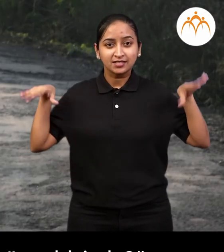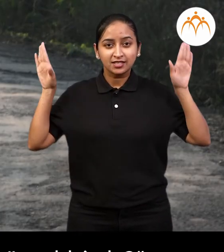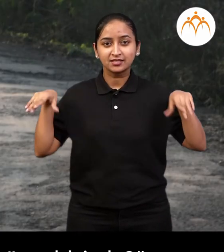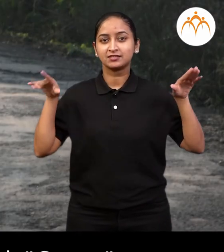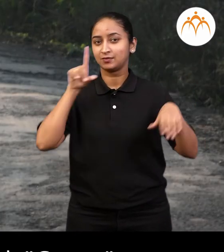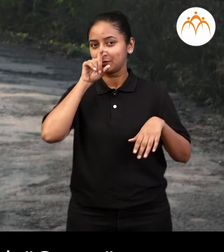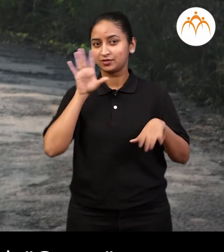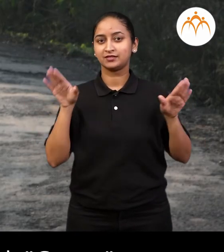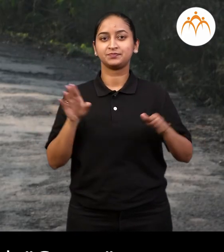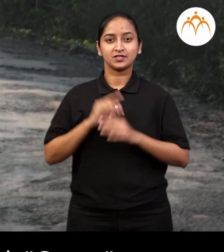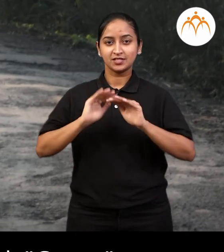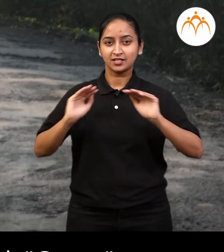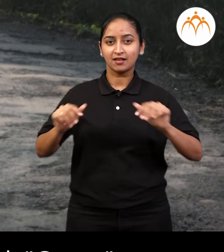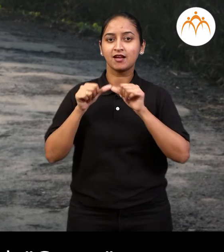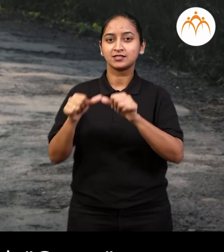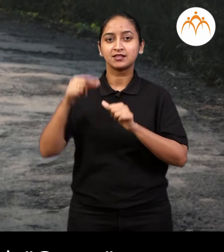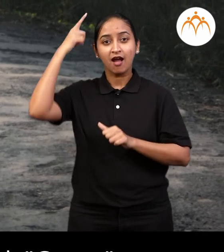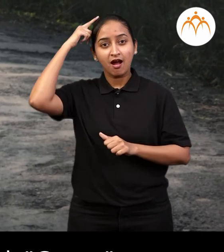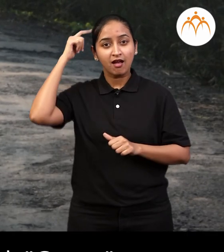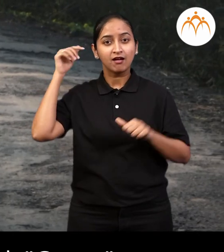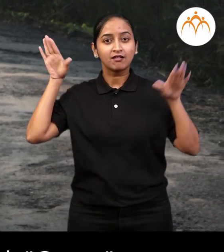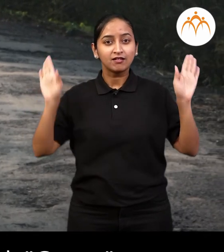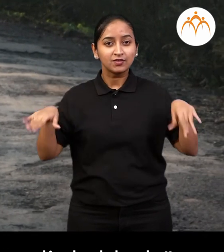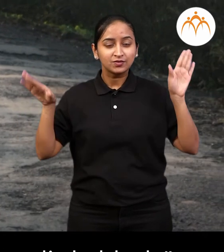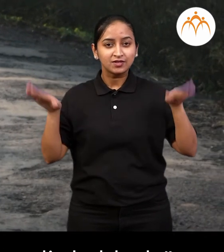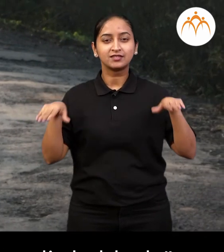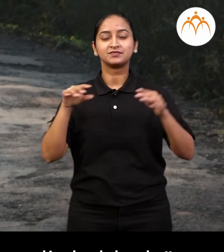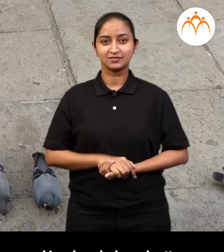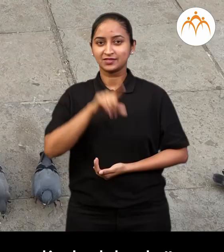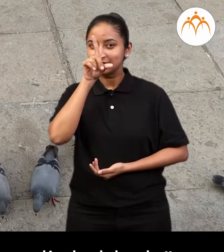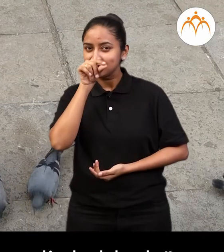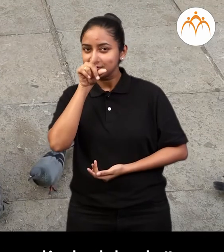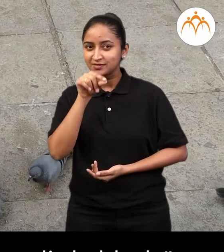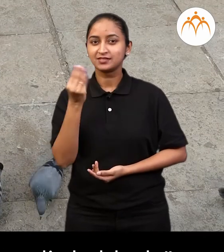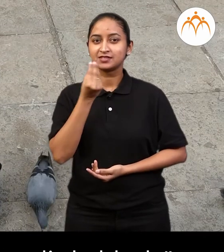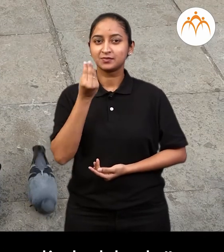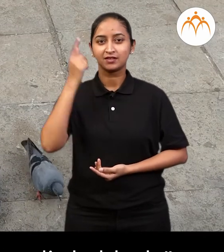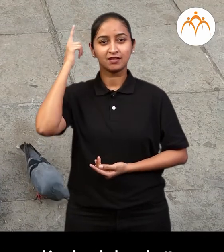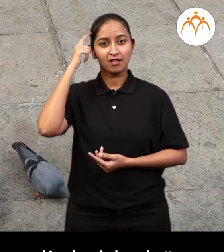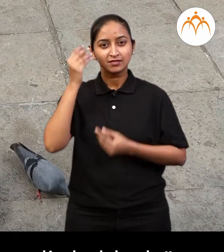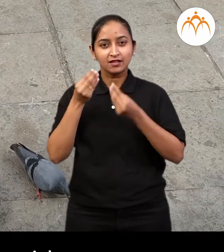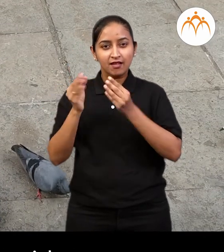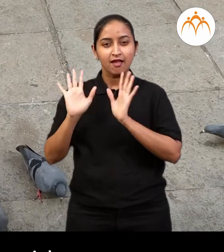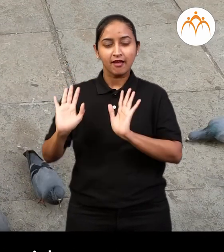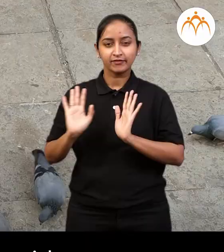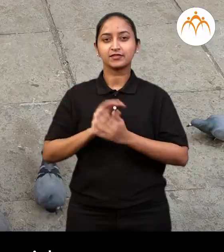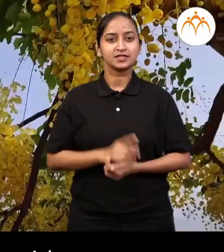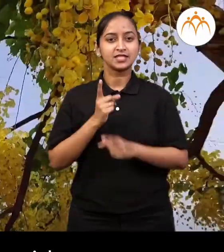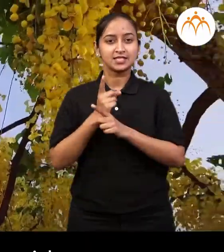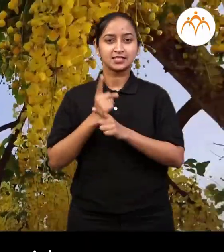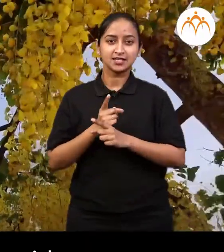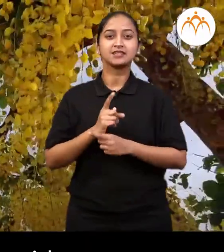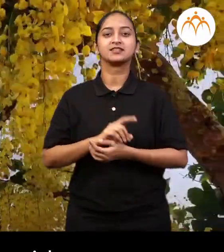birds? The children said, crows and even pigeons are a little black.